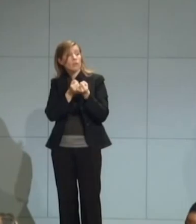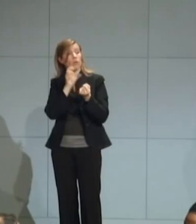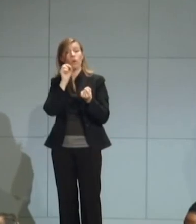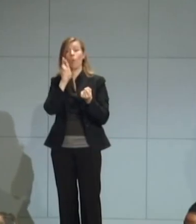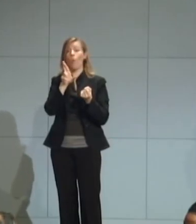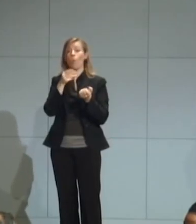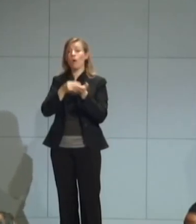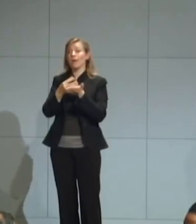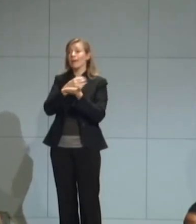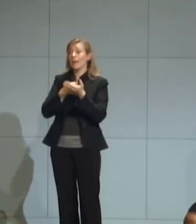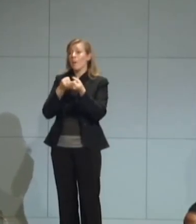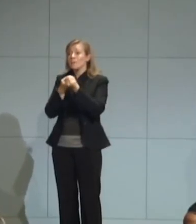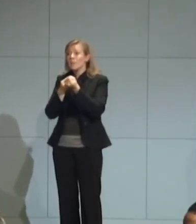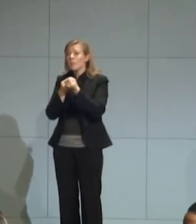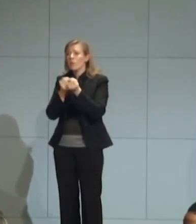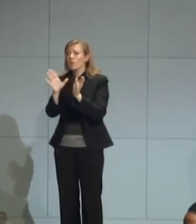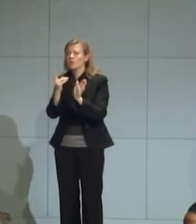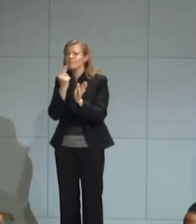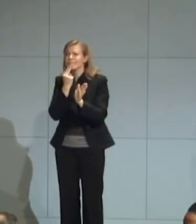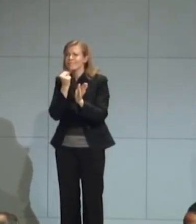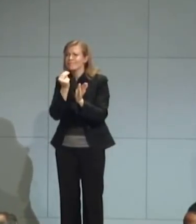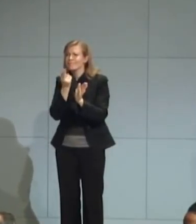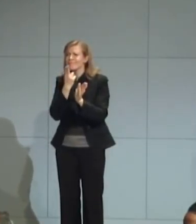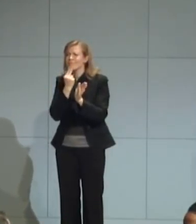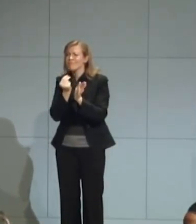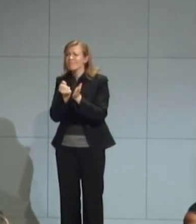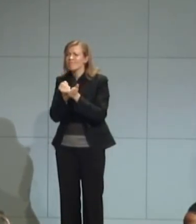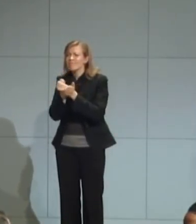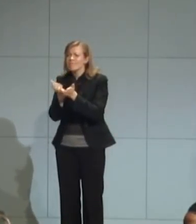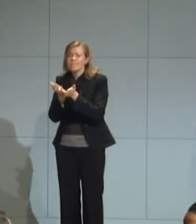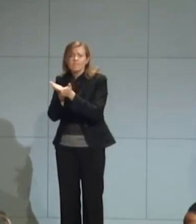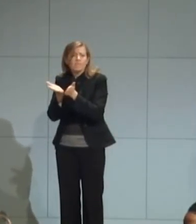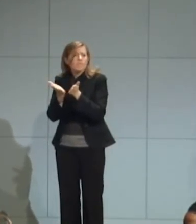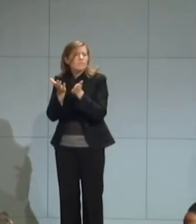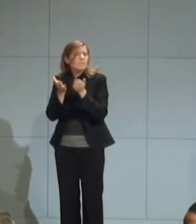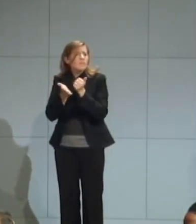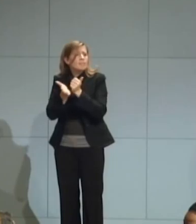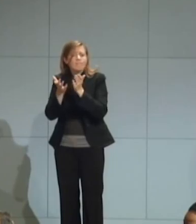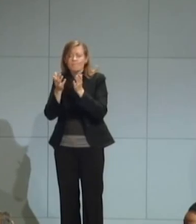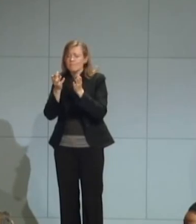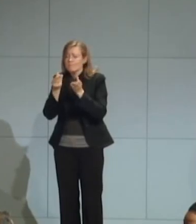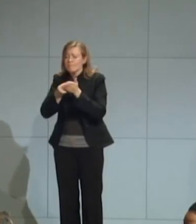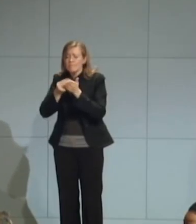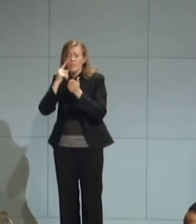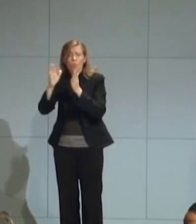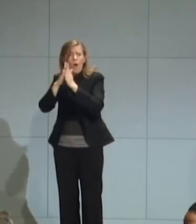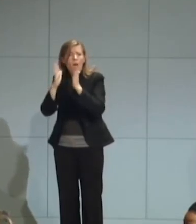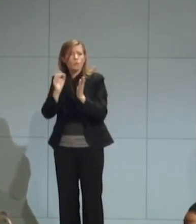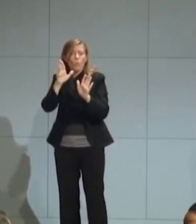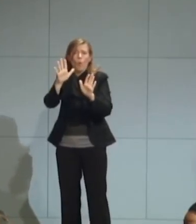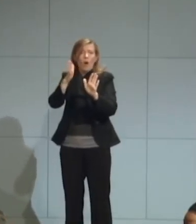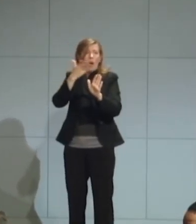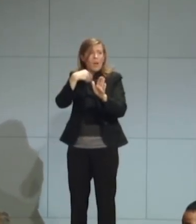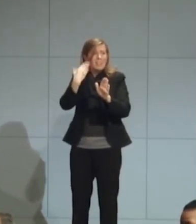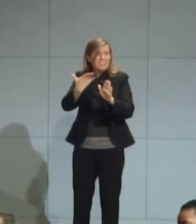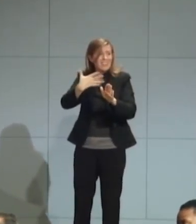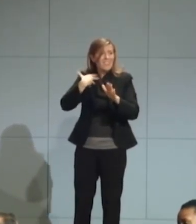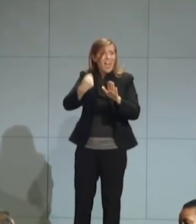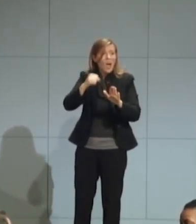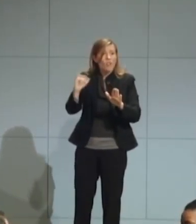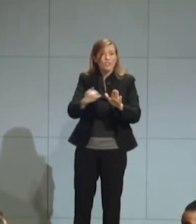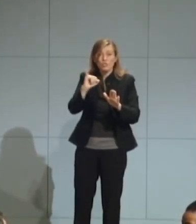right by the newly emancipated peoples and wanted to make sure that they had truly equal opportunity or